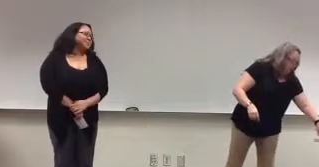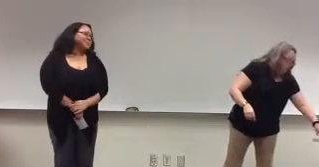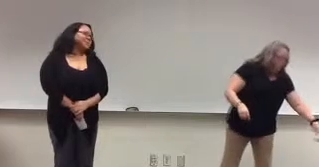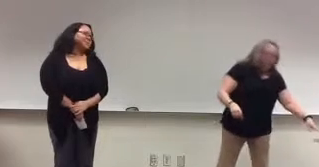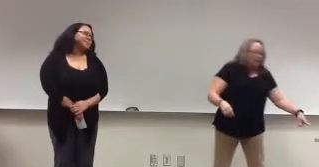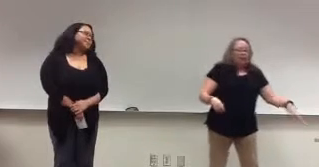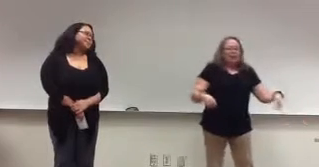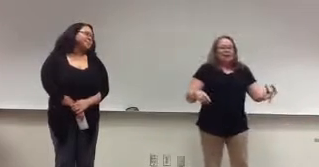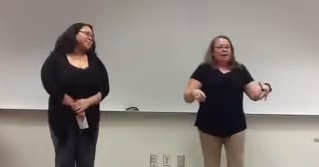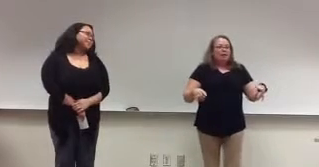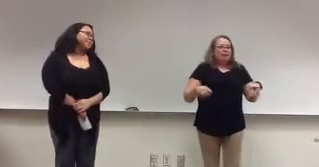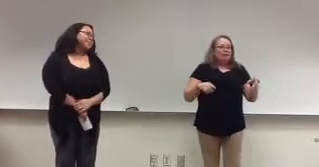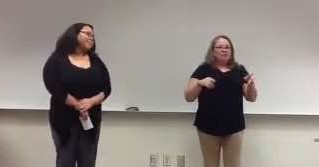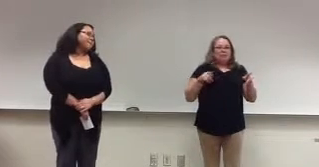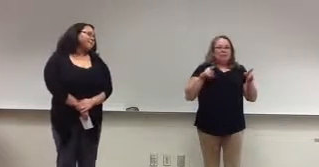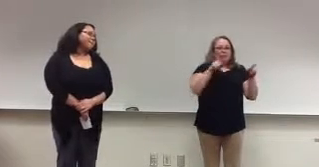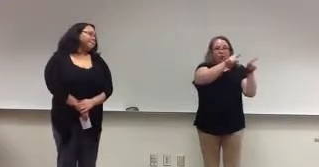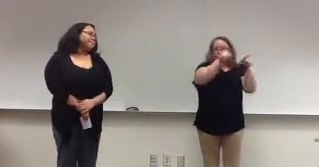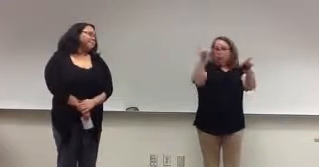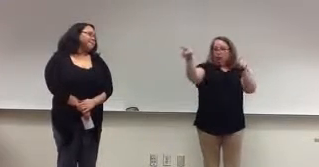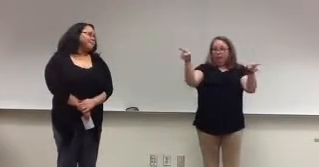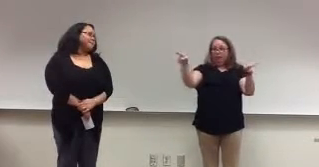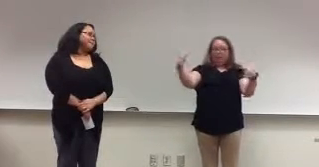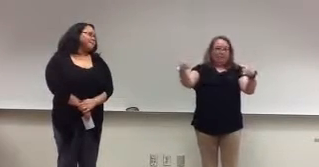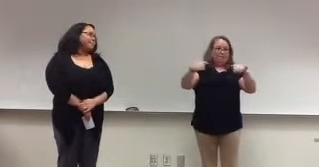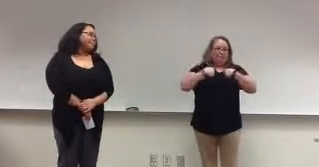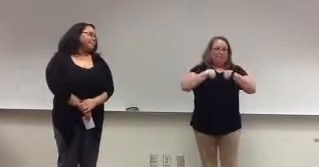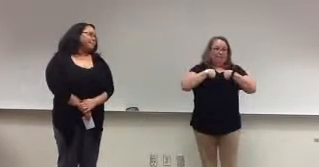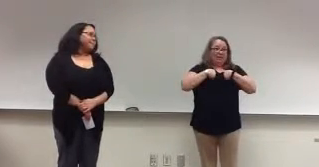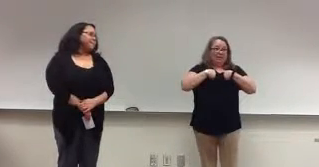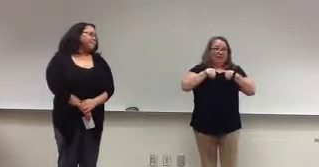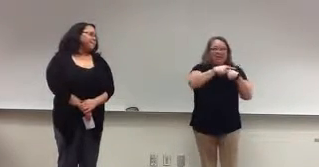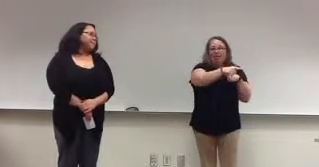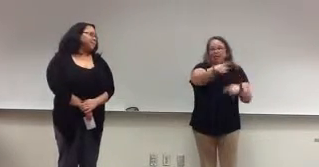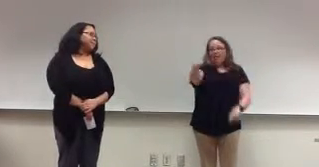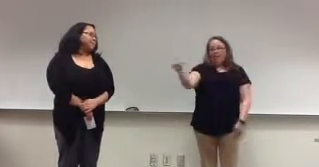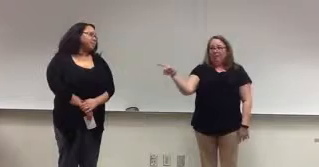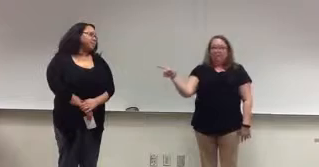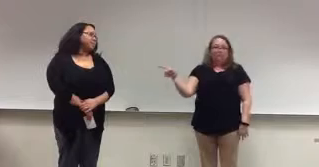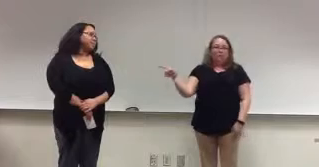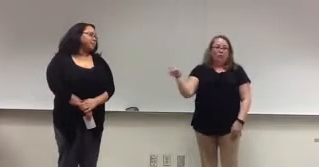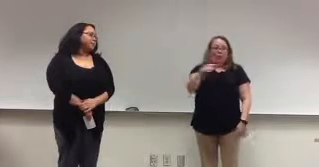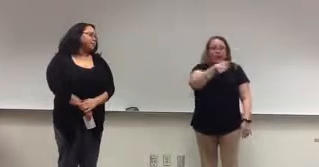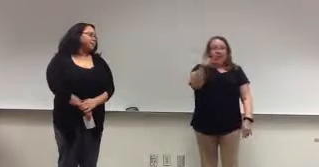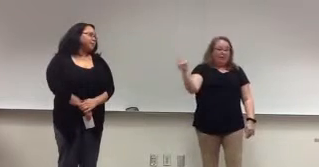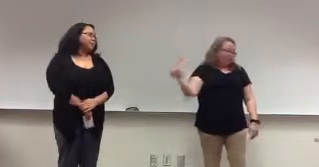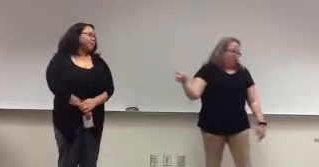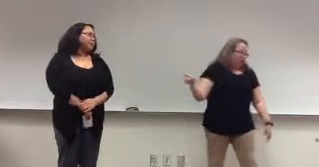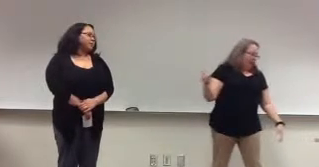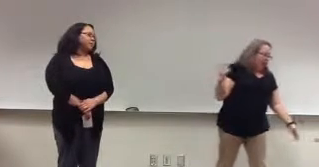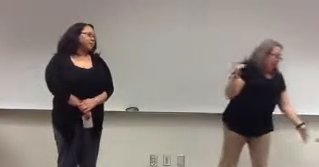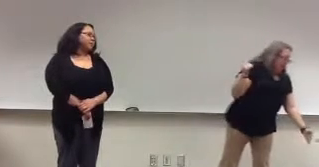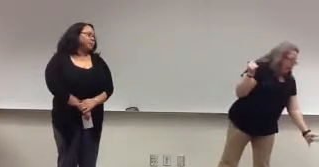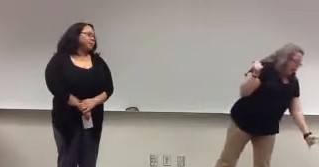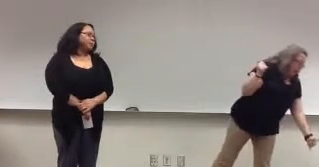you, me, them. So you, me, them, or they. And last one